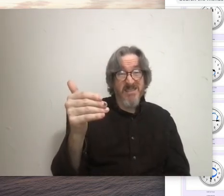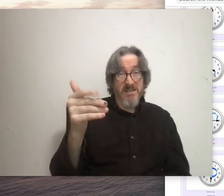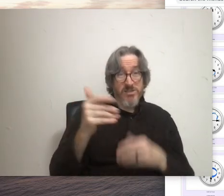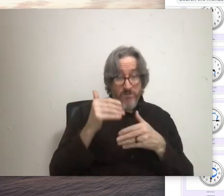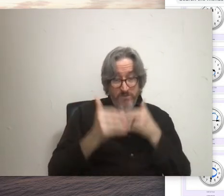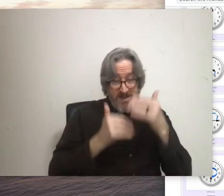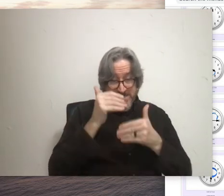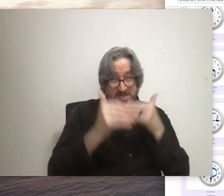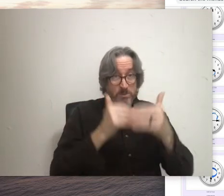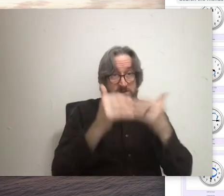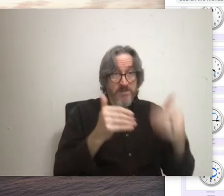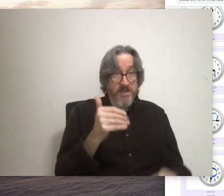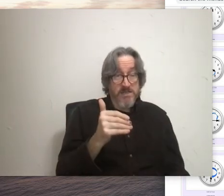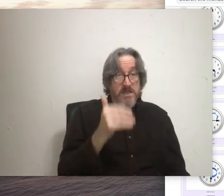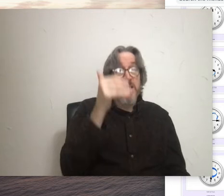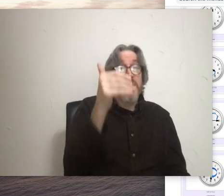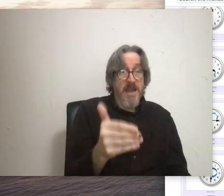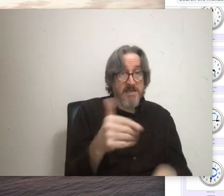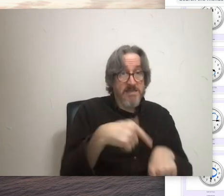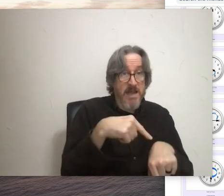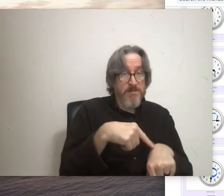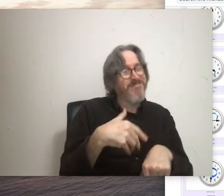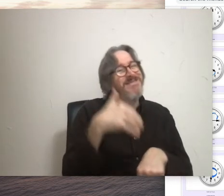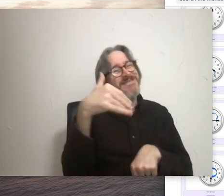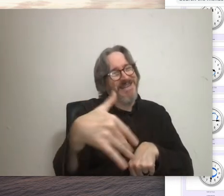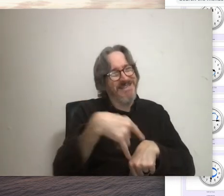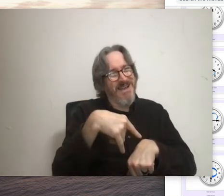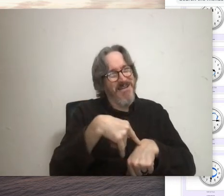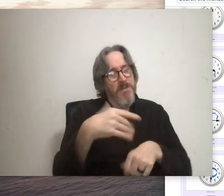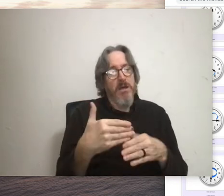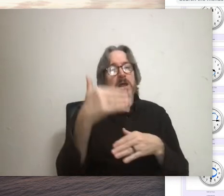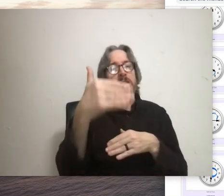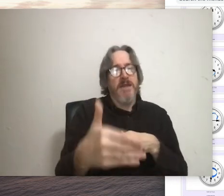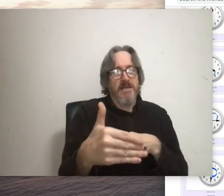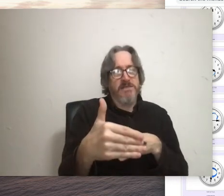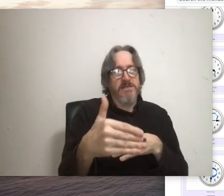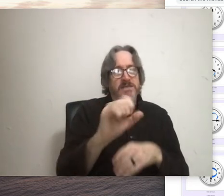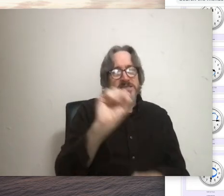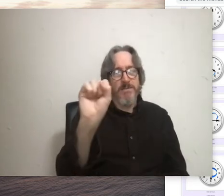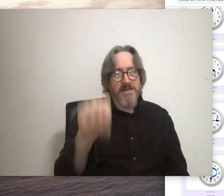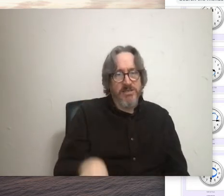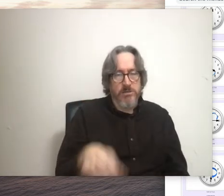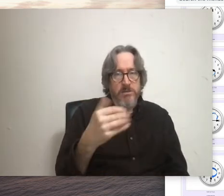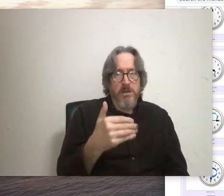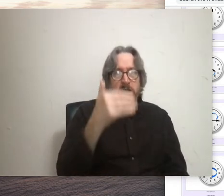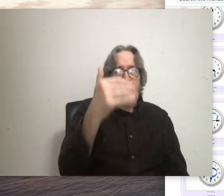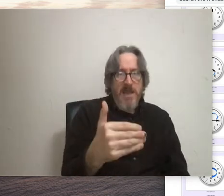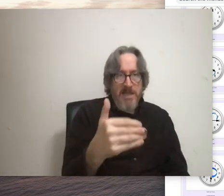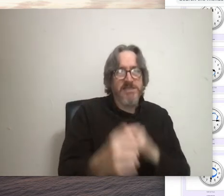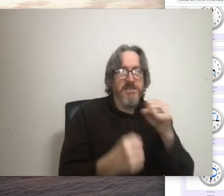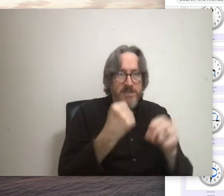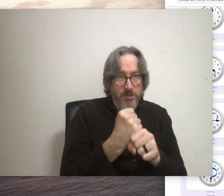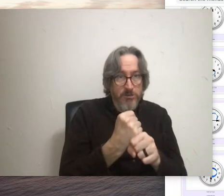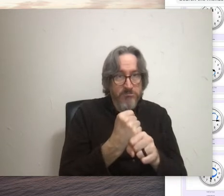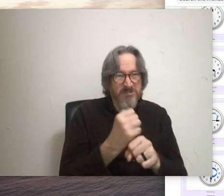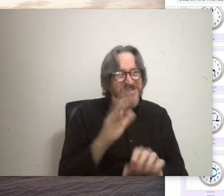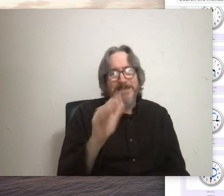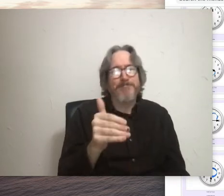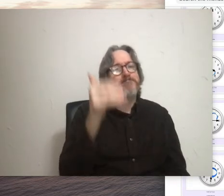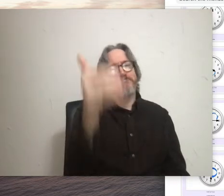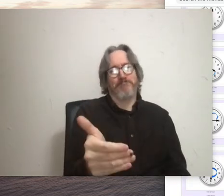Next, so if we've got a sequence of things, next time, next time, next semester, next